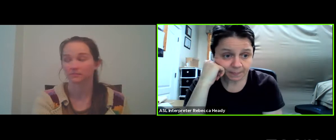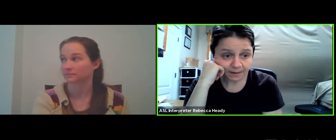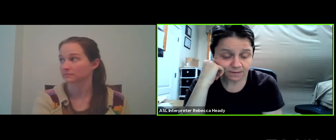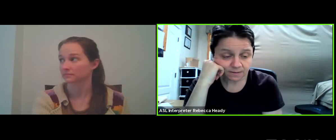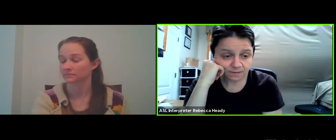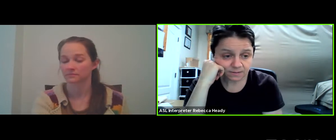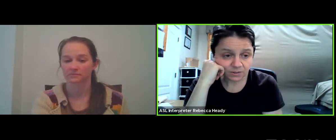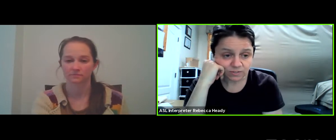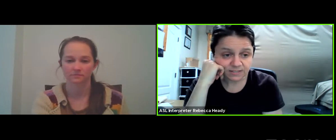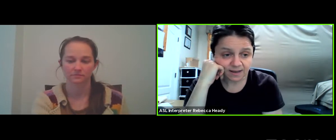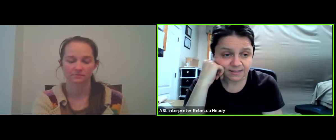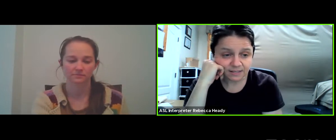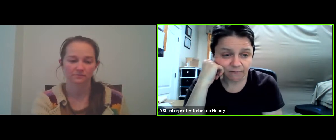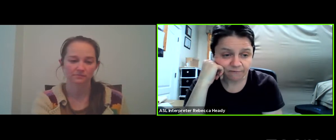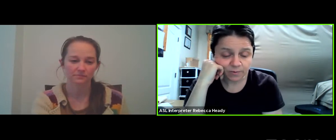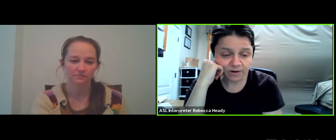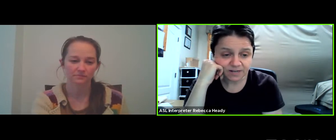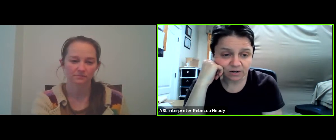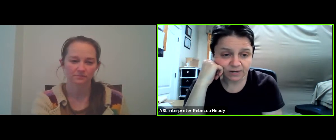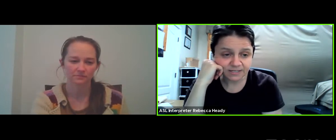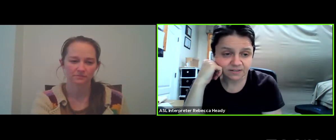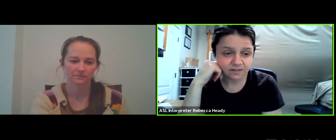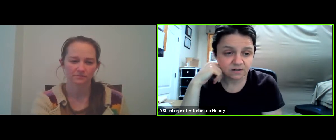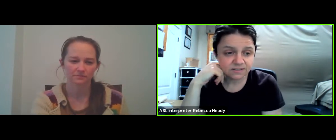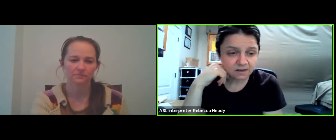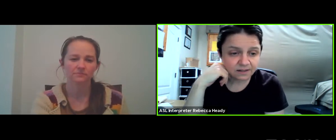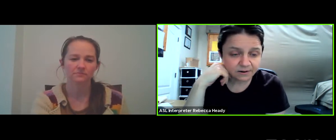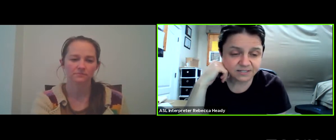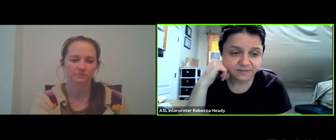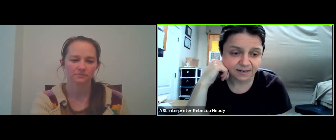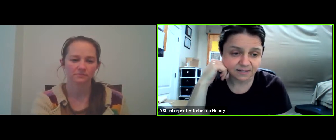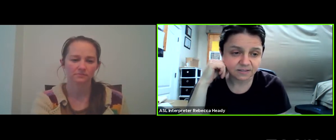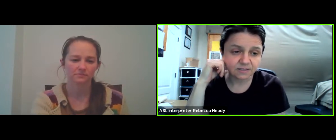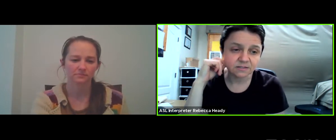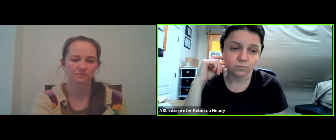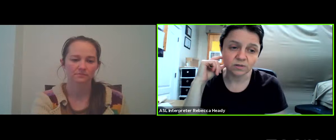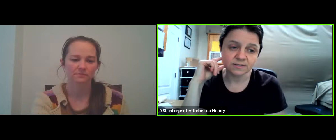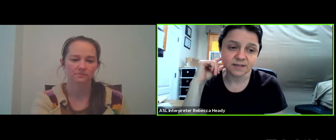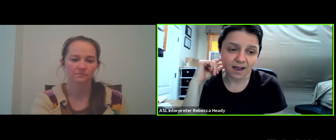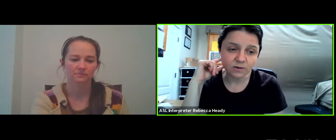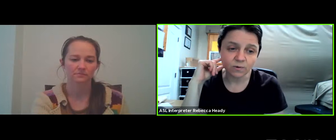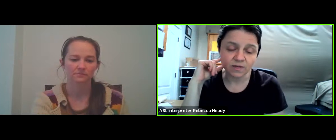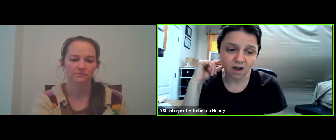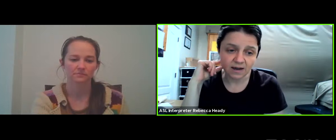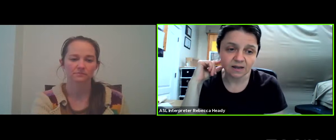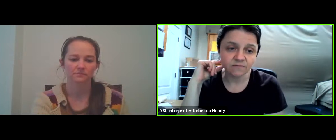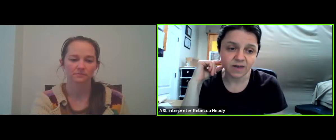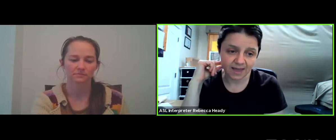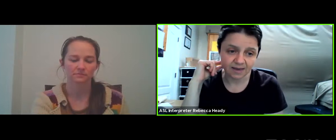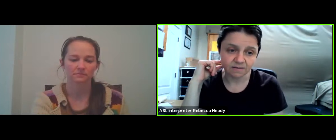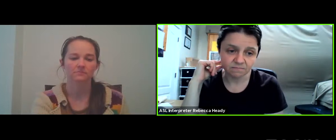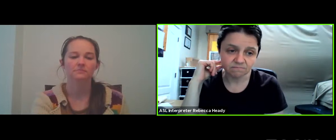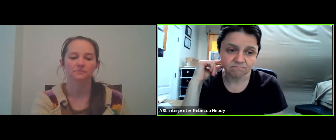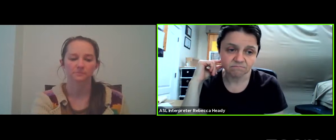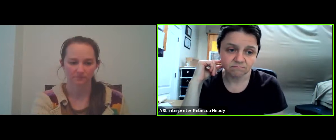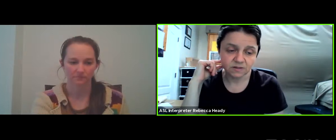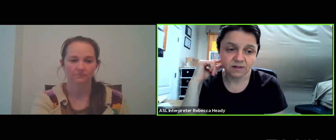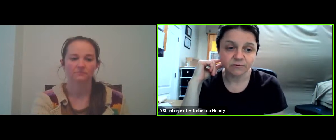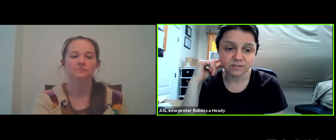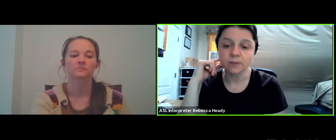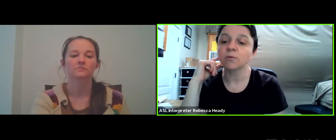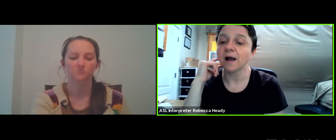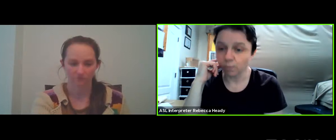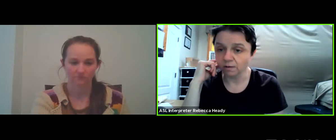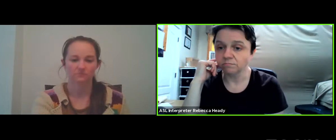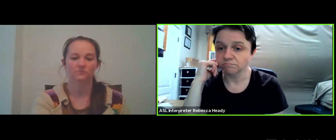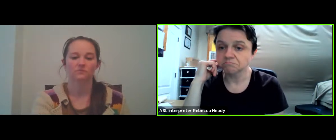it says affirmative declarative sentences will sign with a nodding of the head.